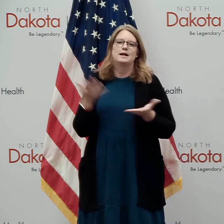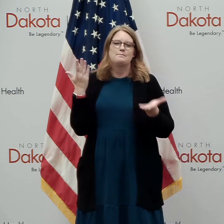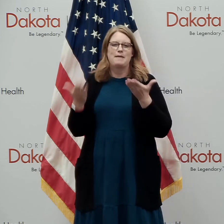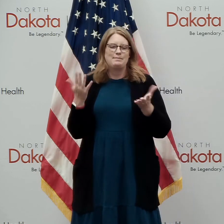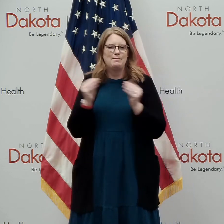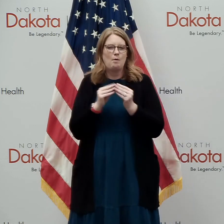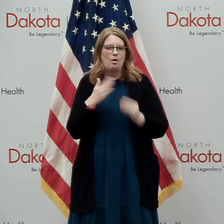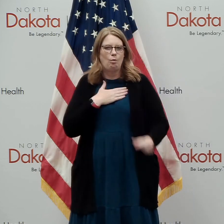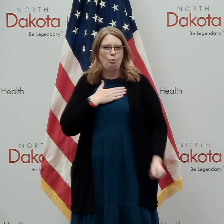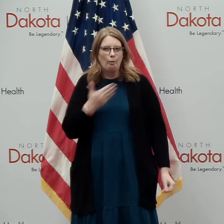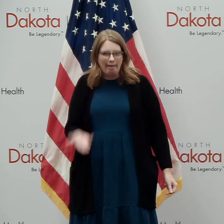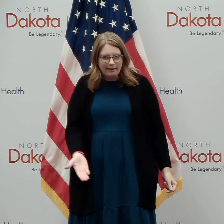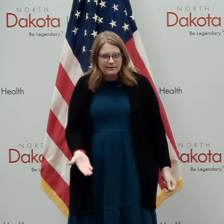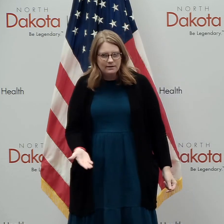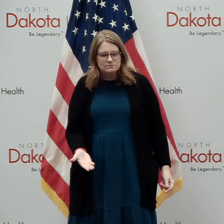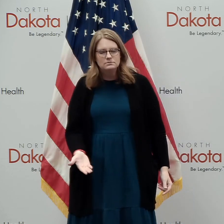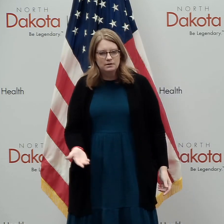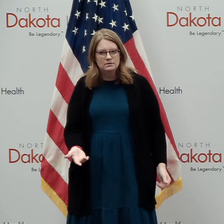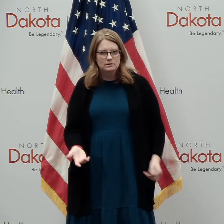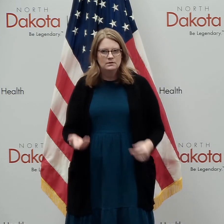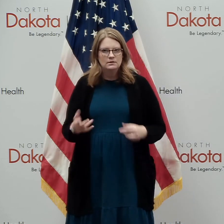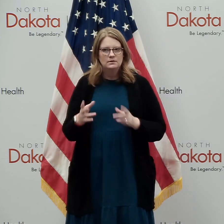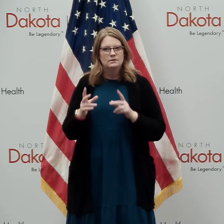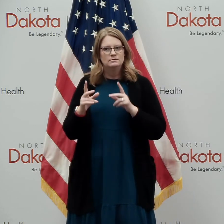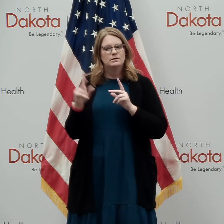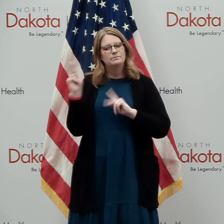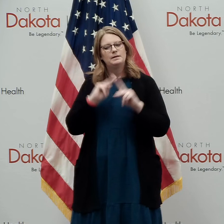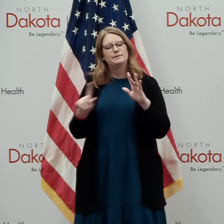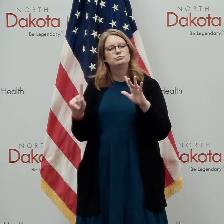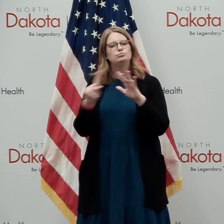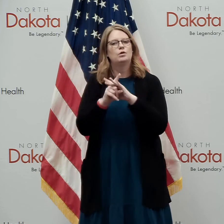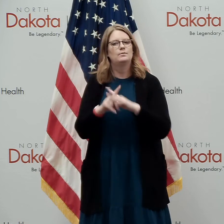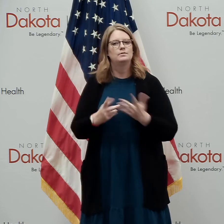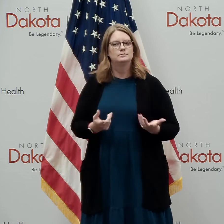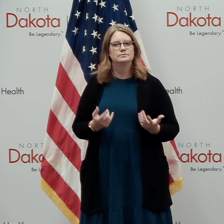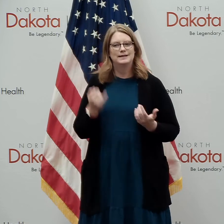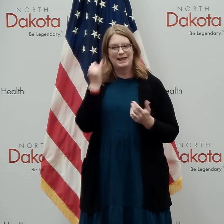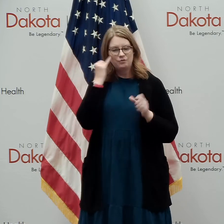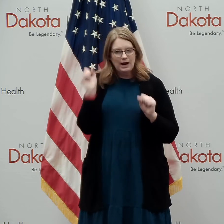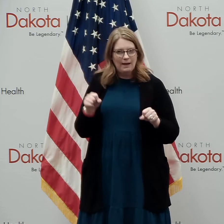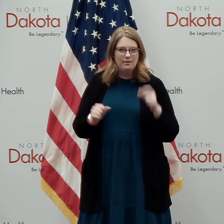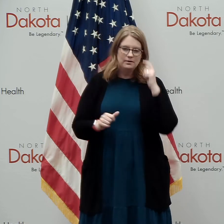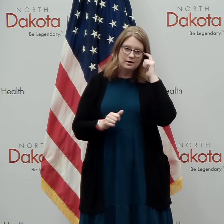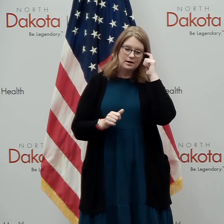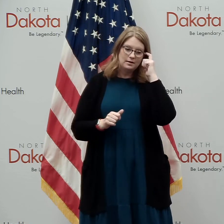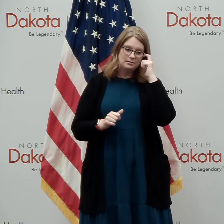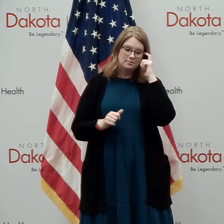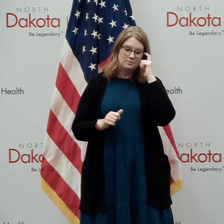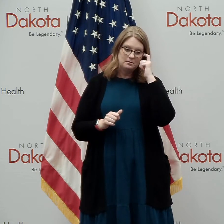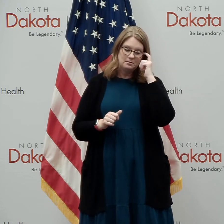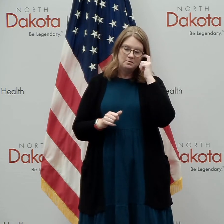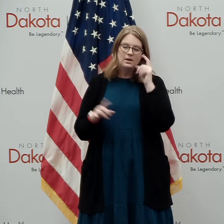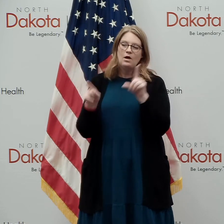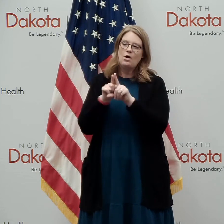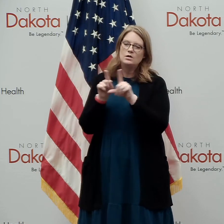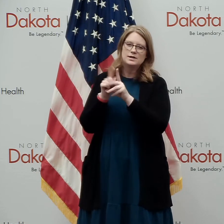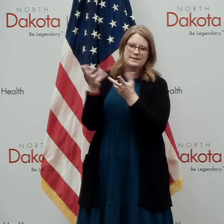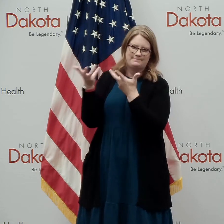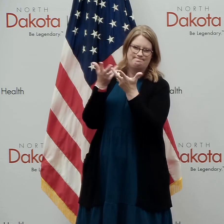willingness for people to get tested or tested quickly if we are able to do that. We're also continuing to work with the universities to